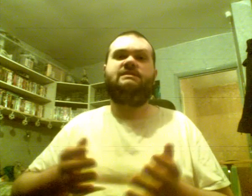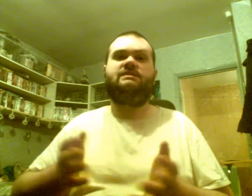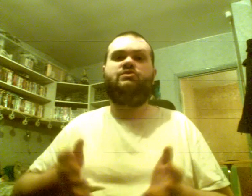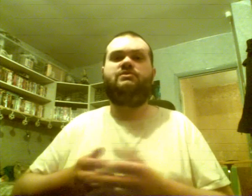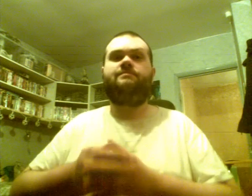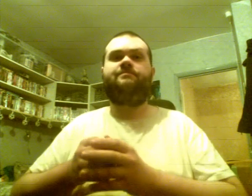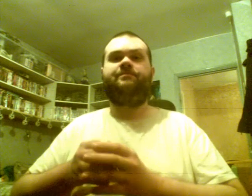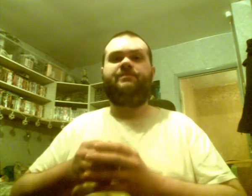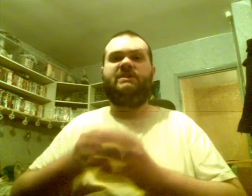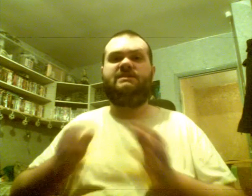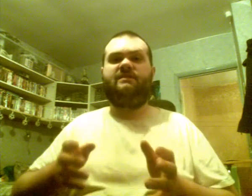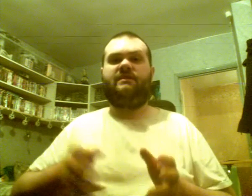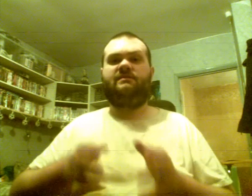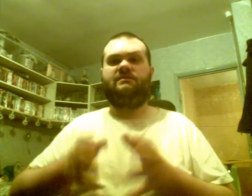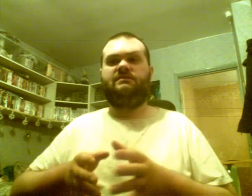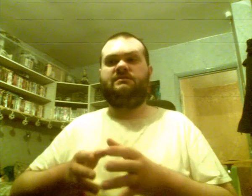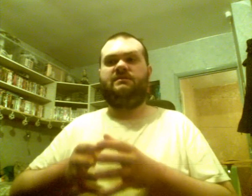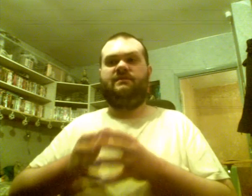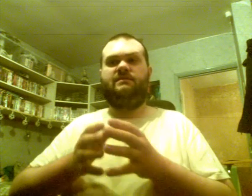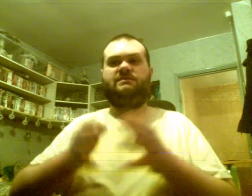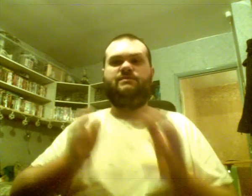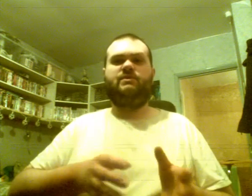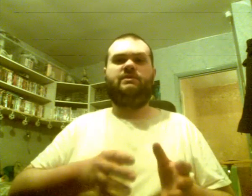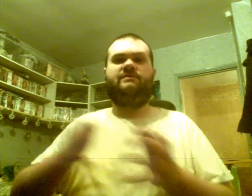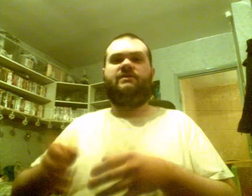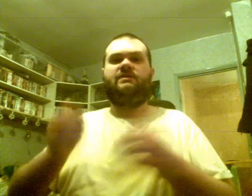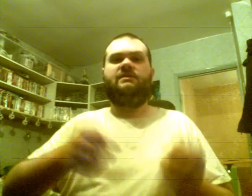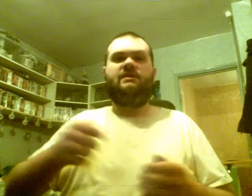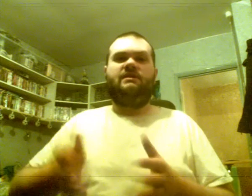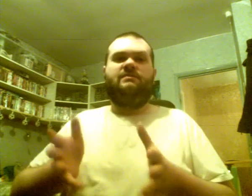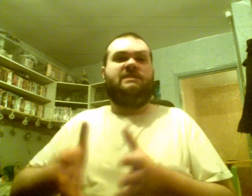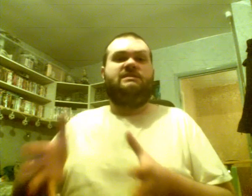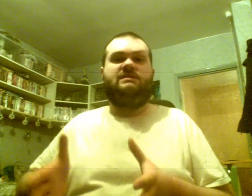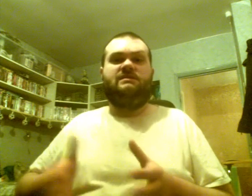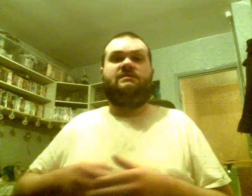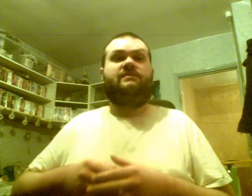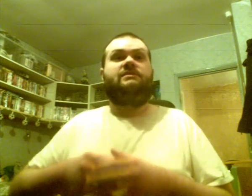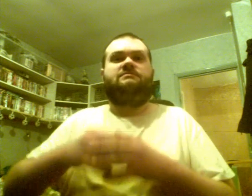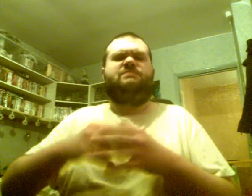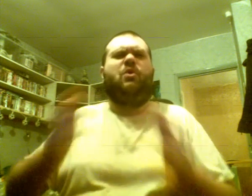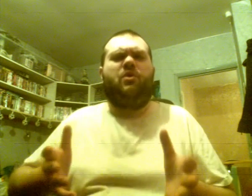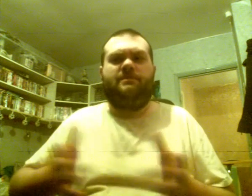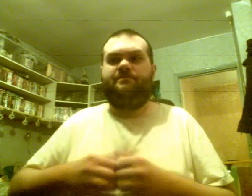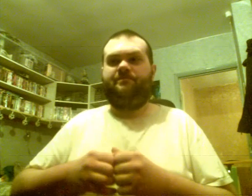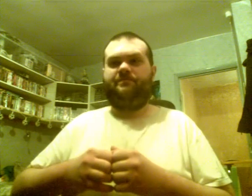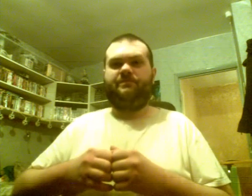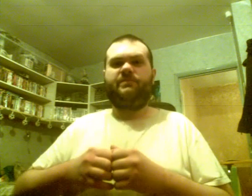to use them instead of having a spoon and a fork. It makes it easier to have a spork,